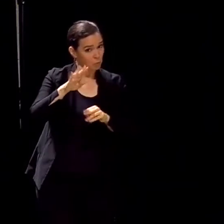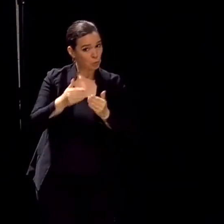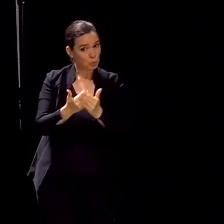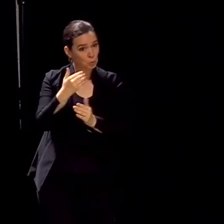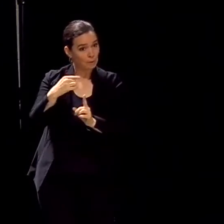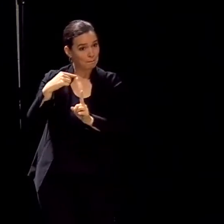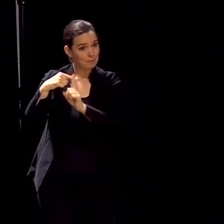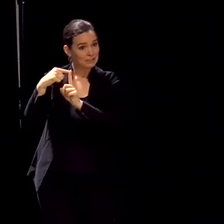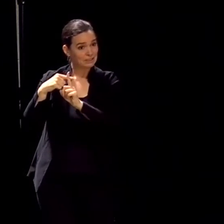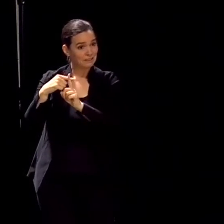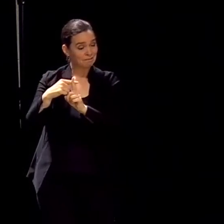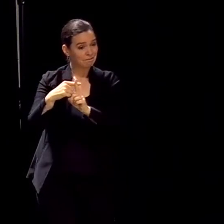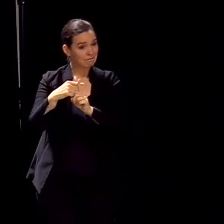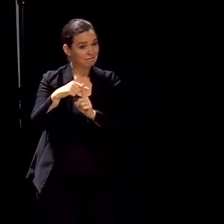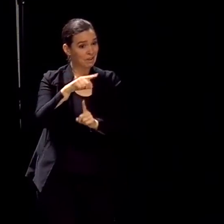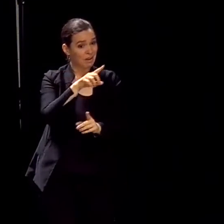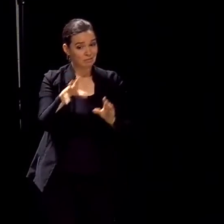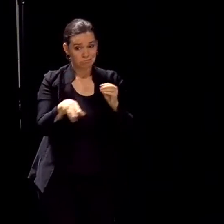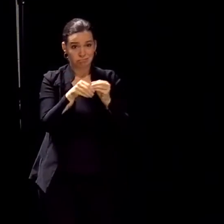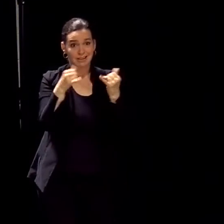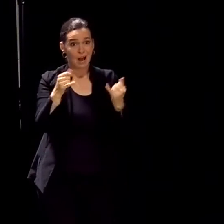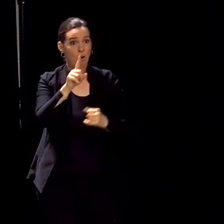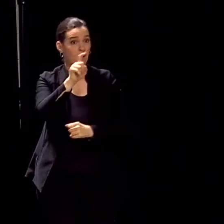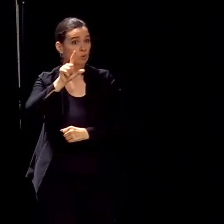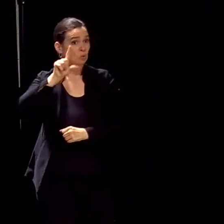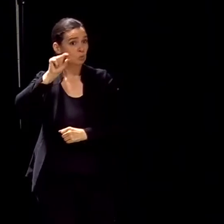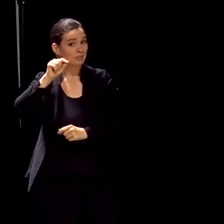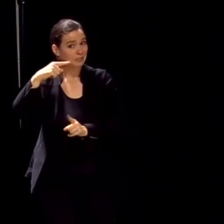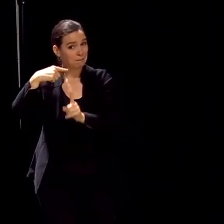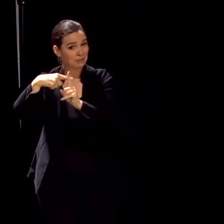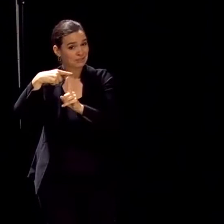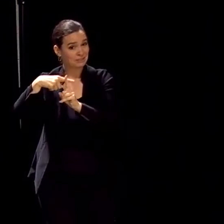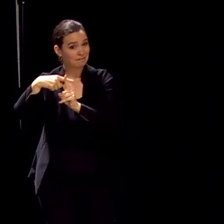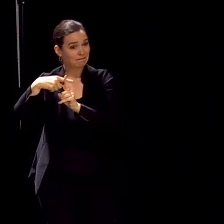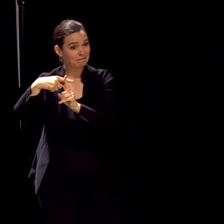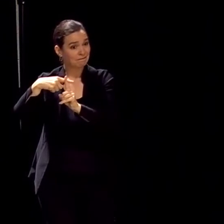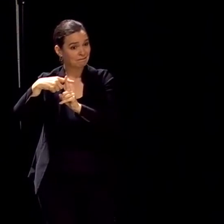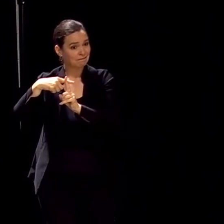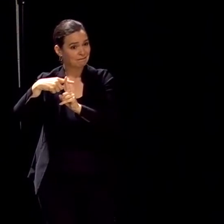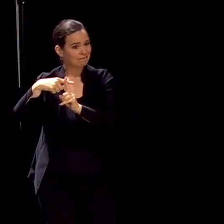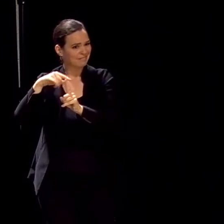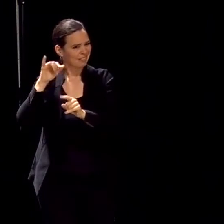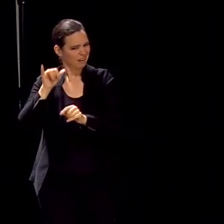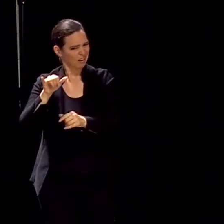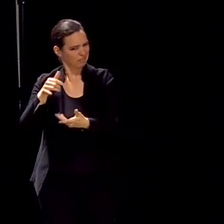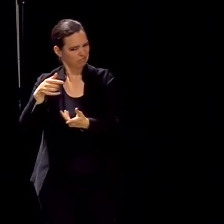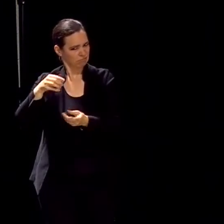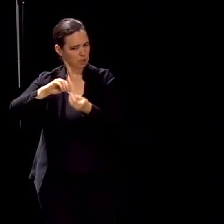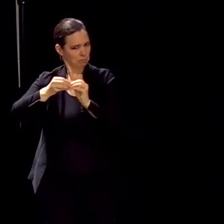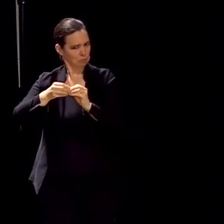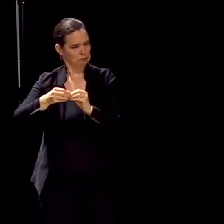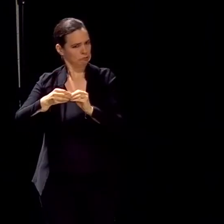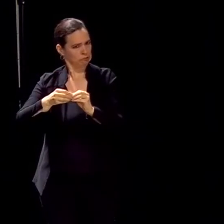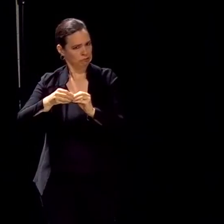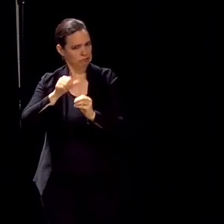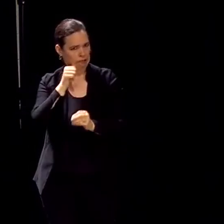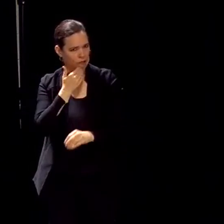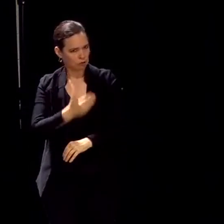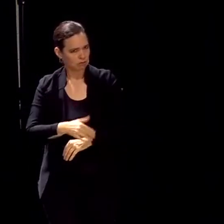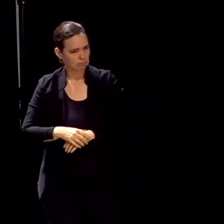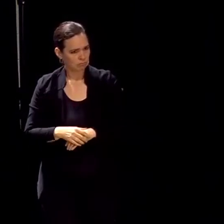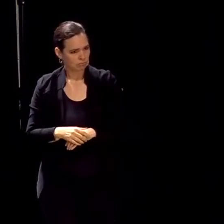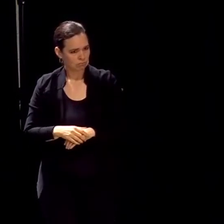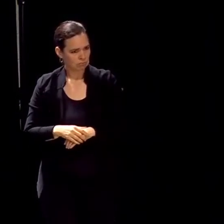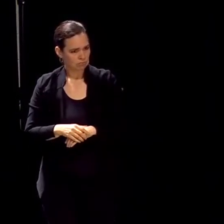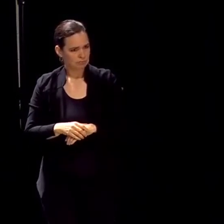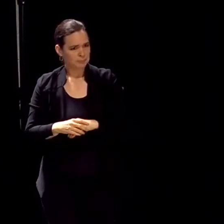cases. So that's not sustainable, right? So our 800, let's see, where are we?